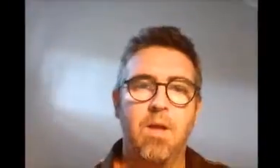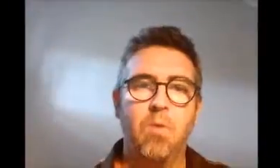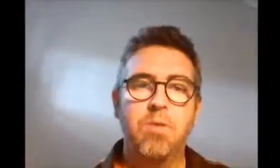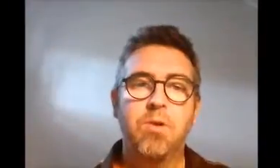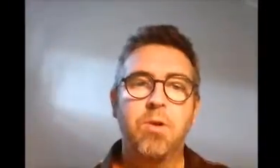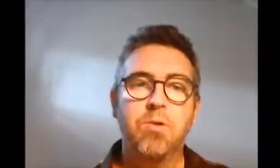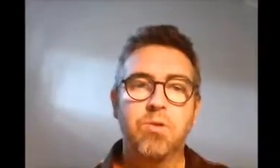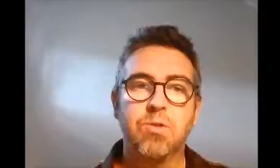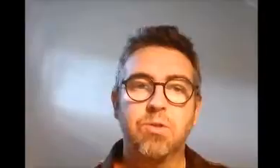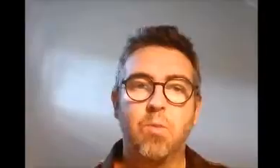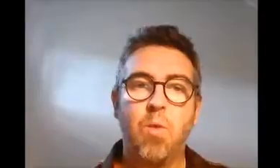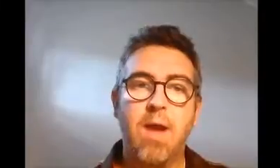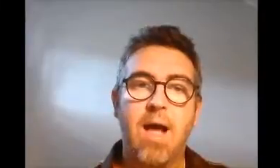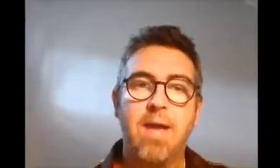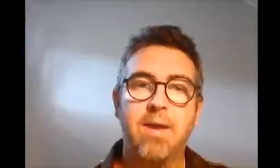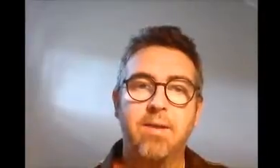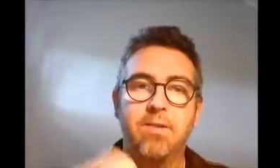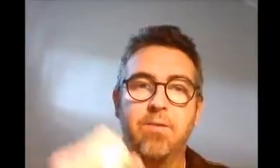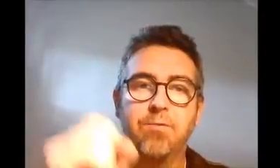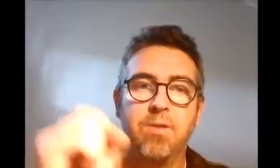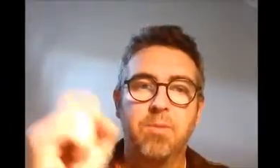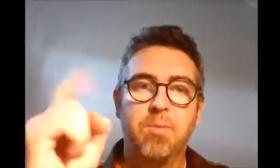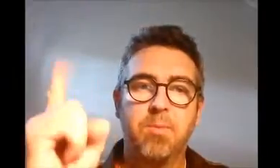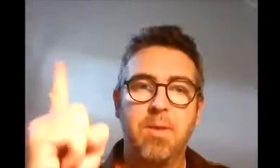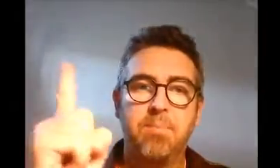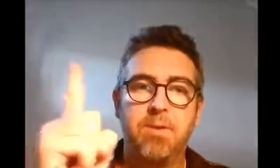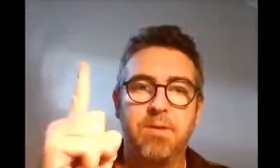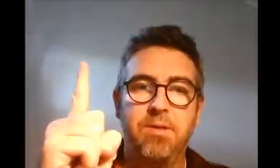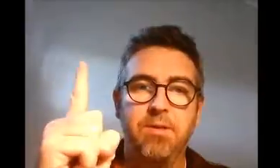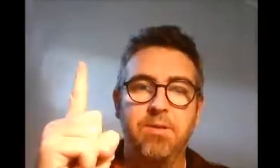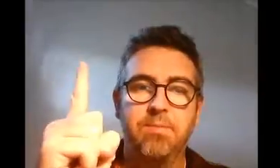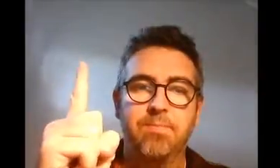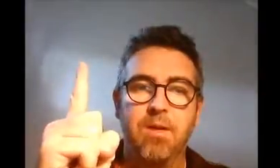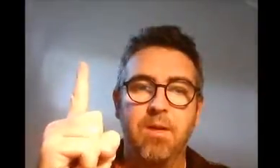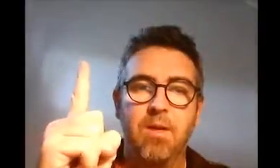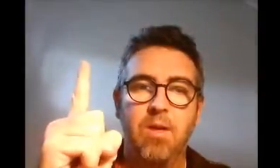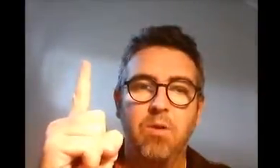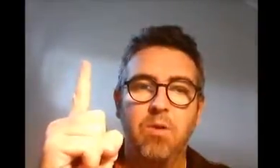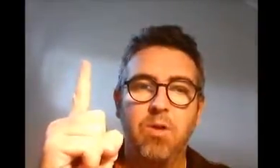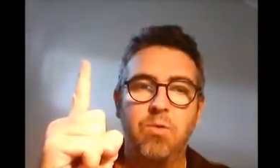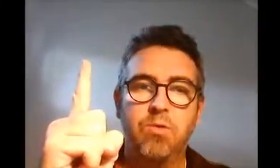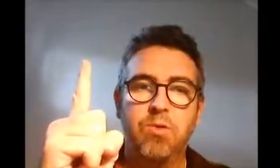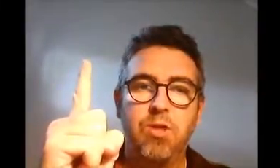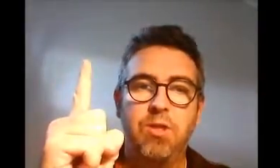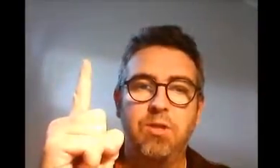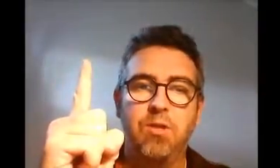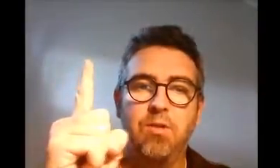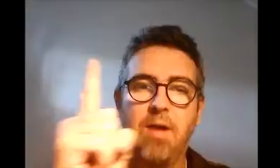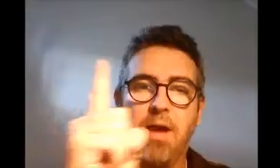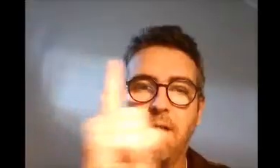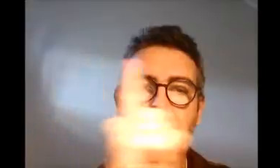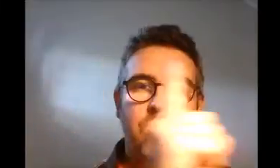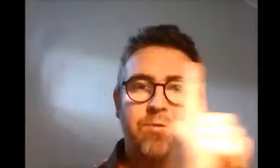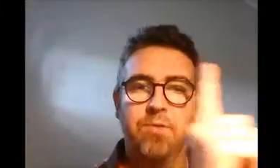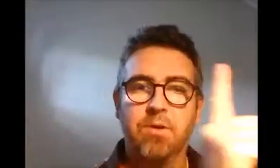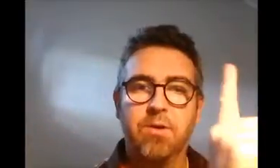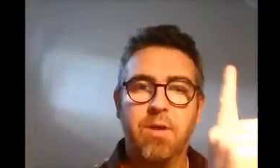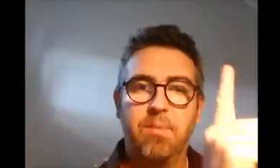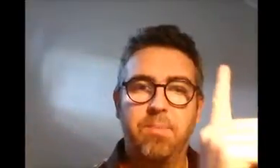When you close one eye, your finger probably appeared here. When you close the other eye, your finger